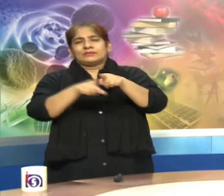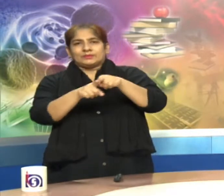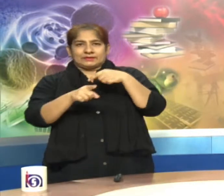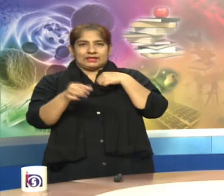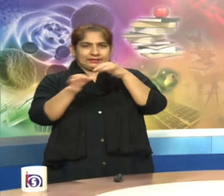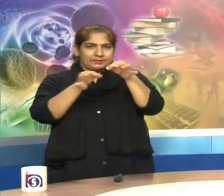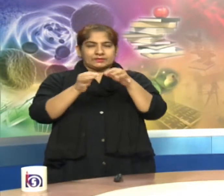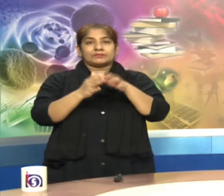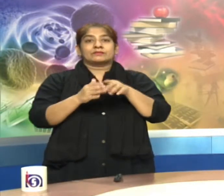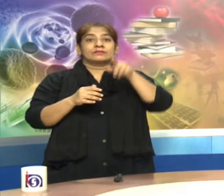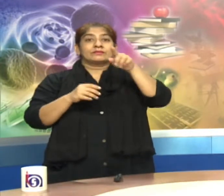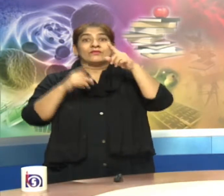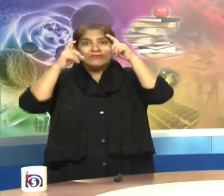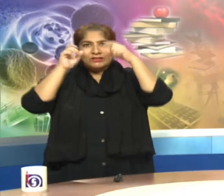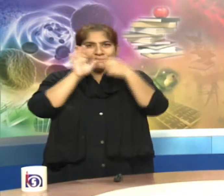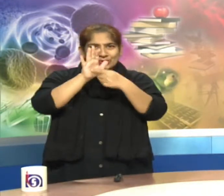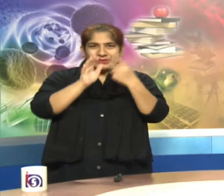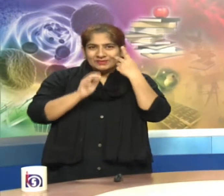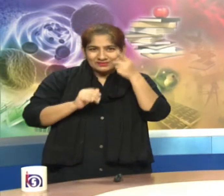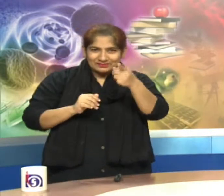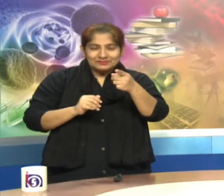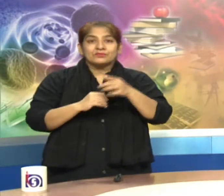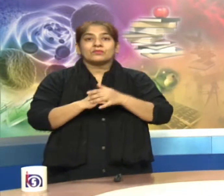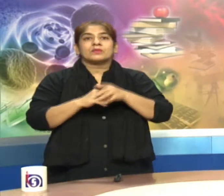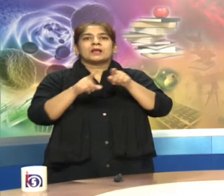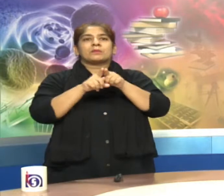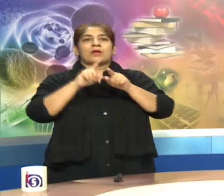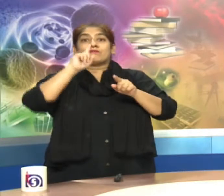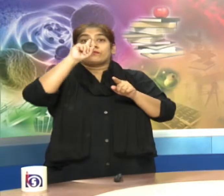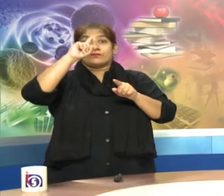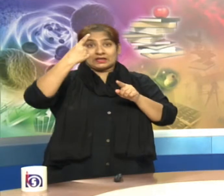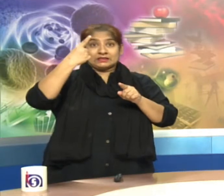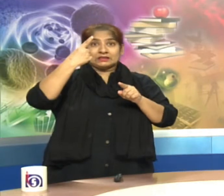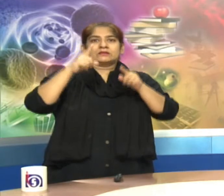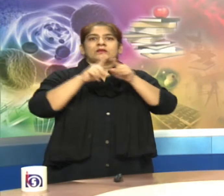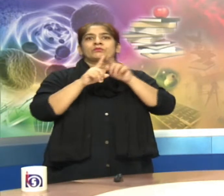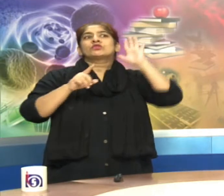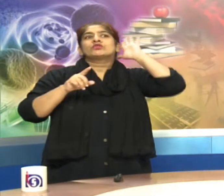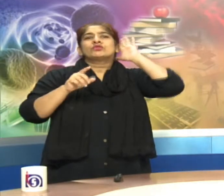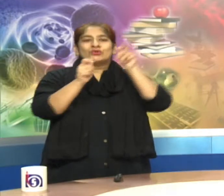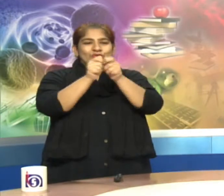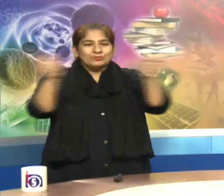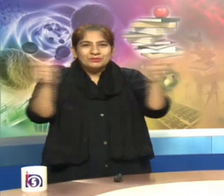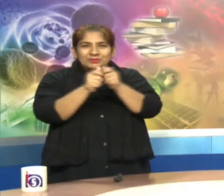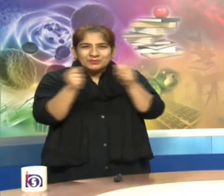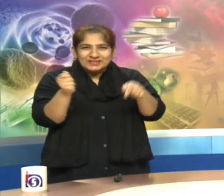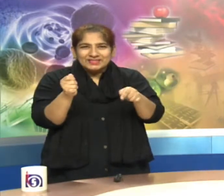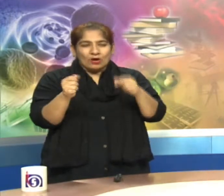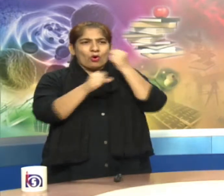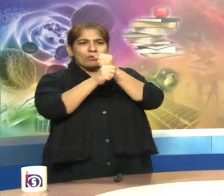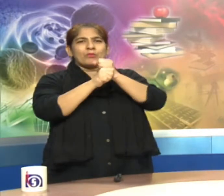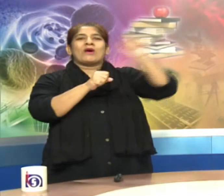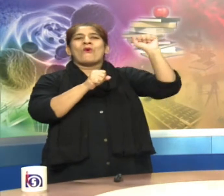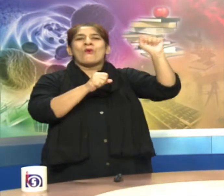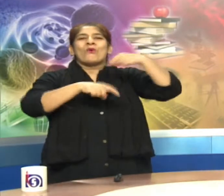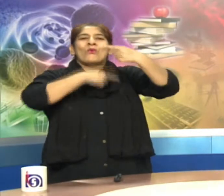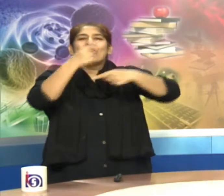The methods which we use, you can see on the screen, the first image is